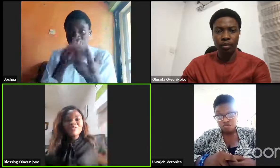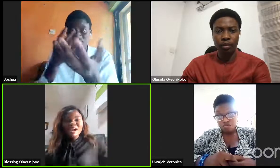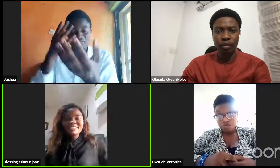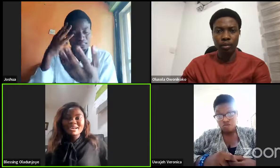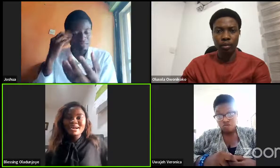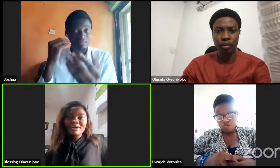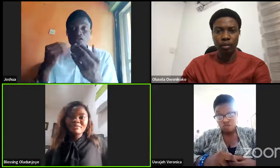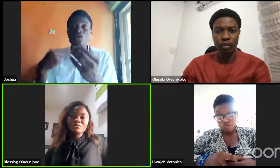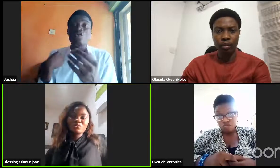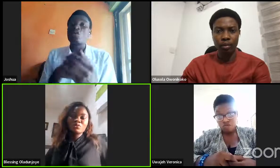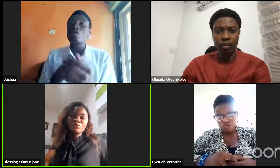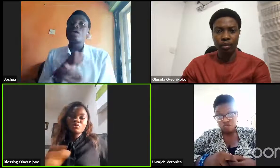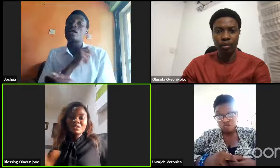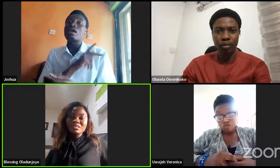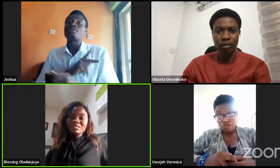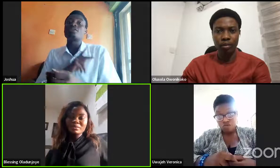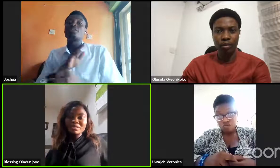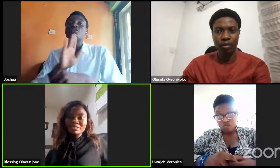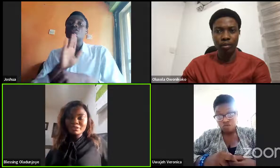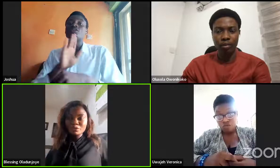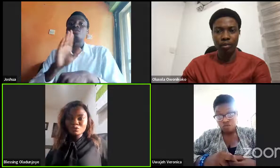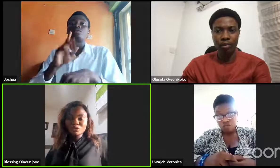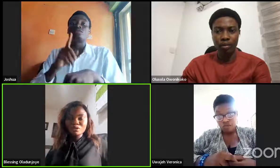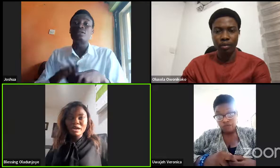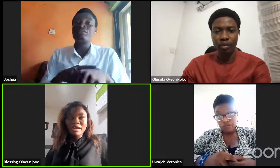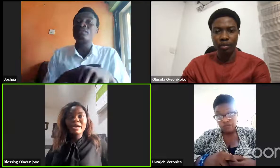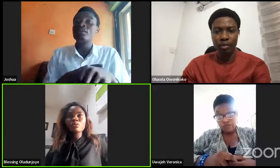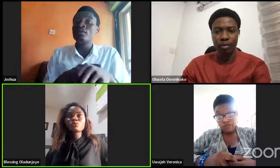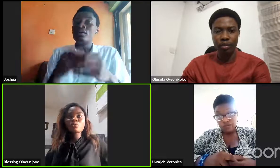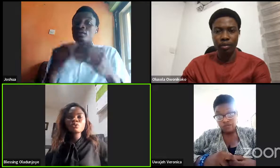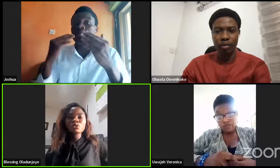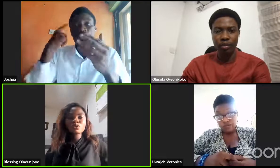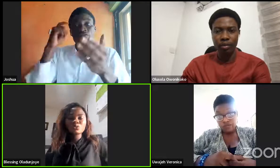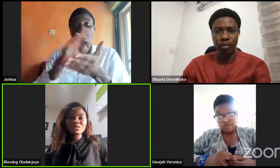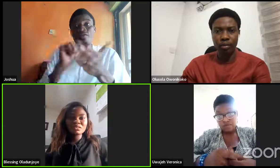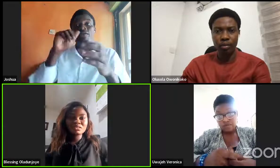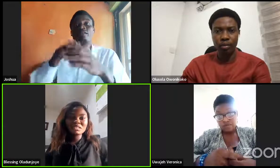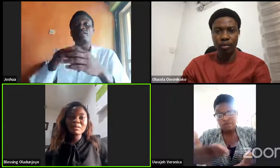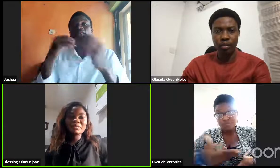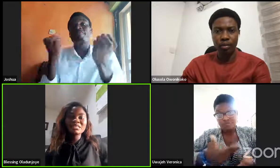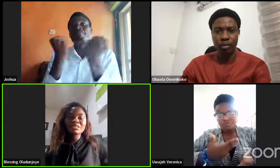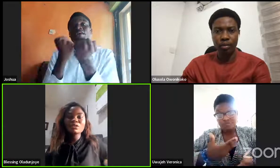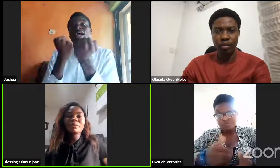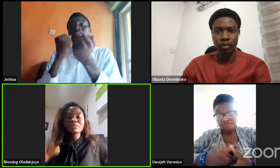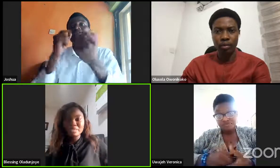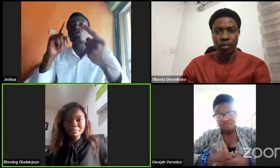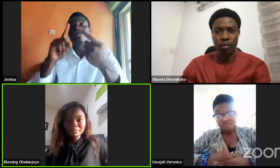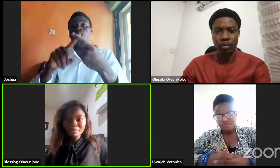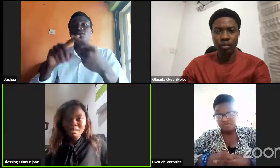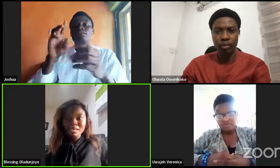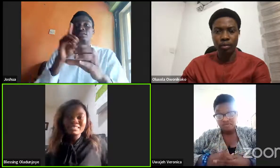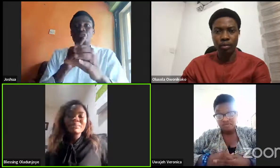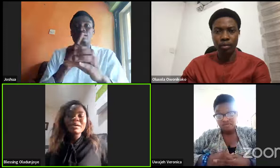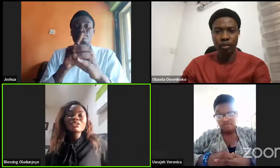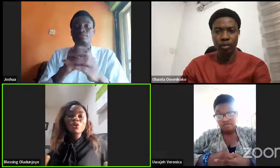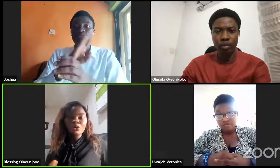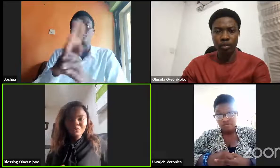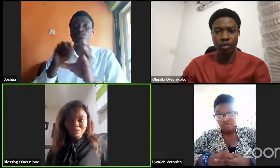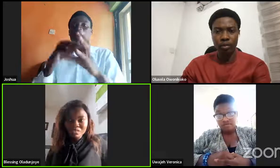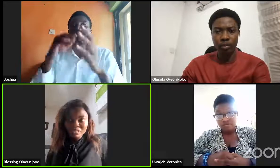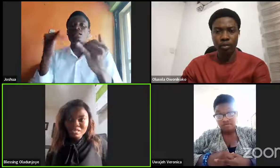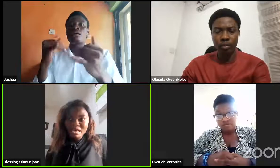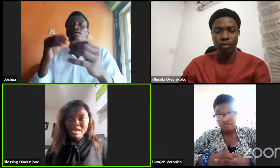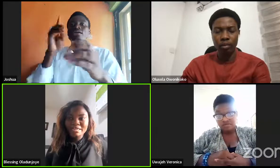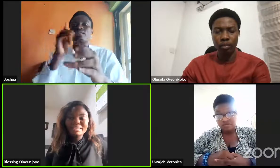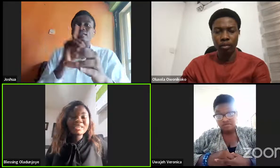the fight towards disability inclusion. I would want to close with this. Disability is not about them. It is about all of